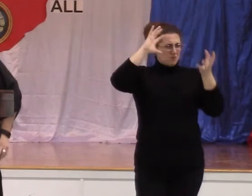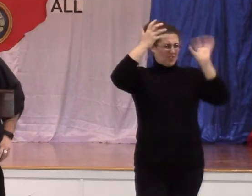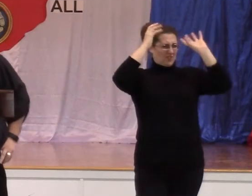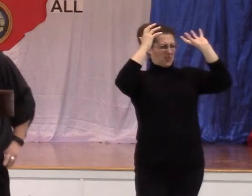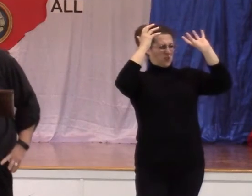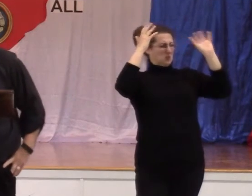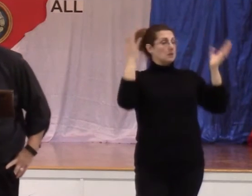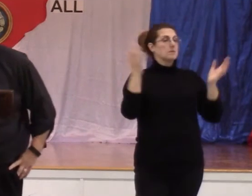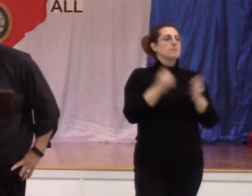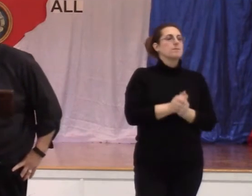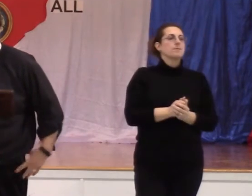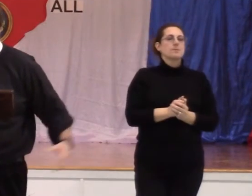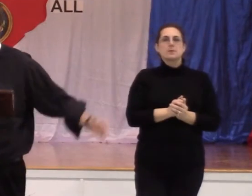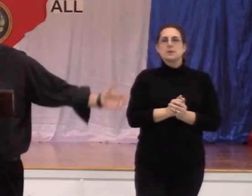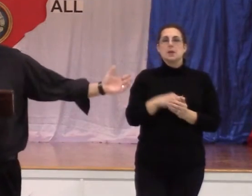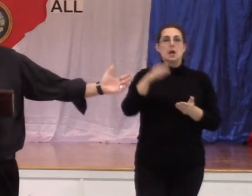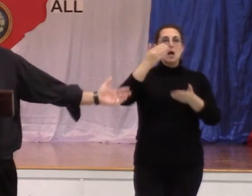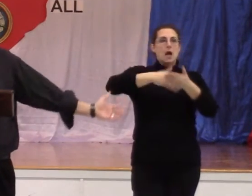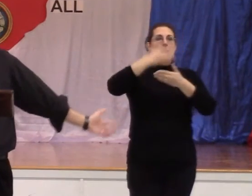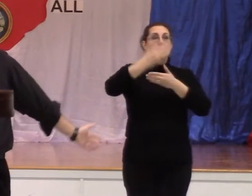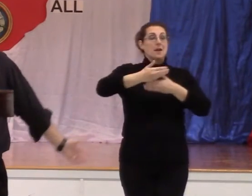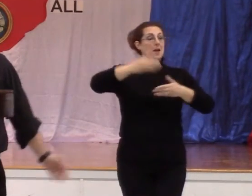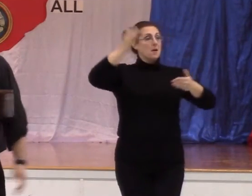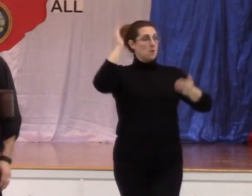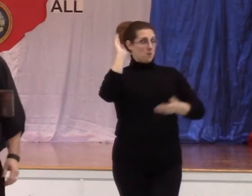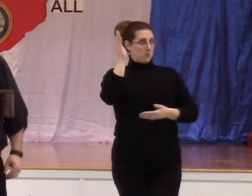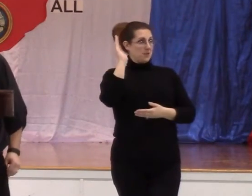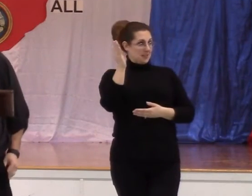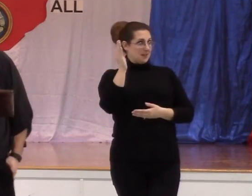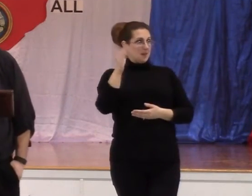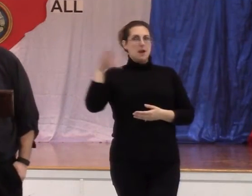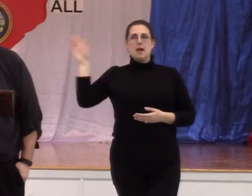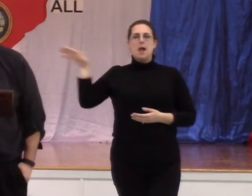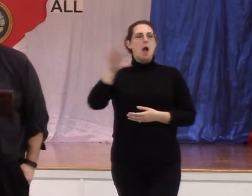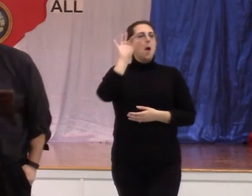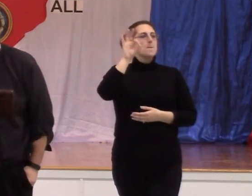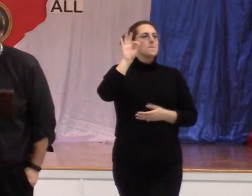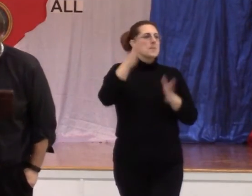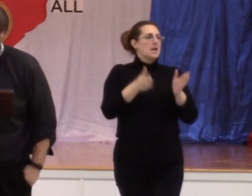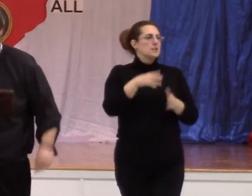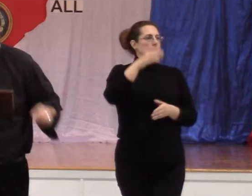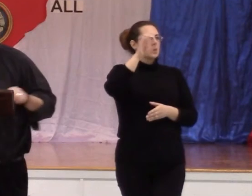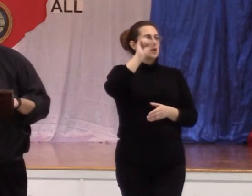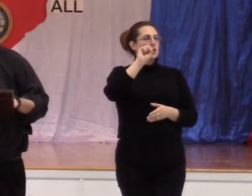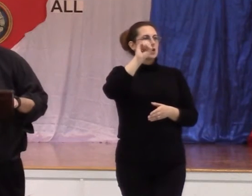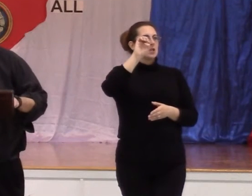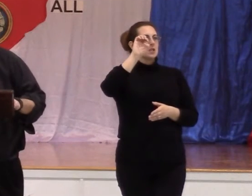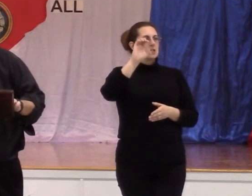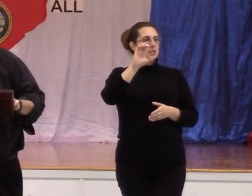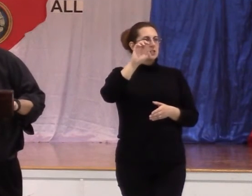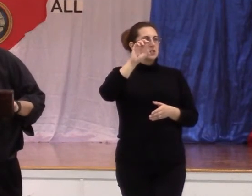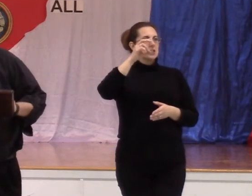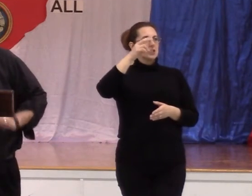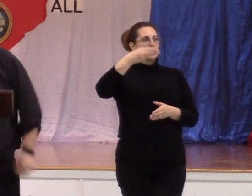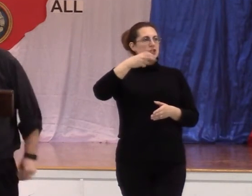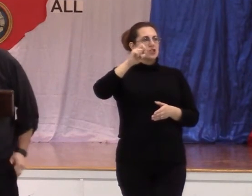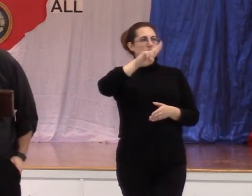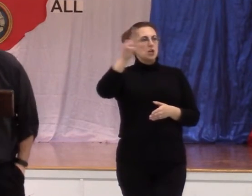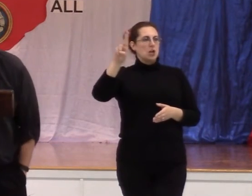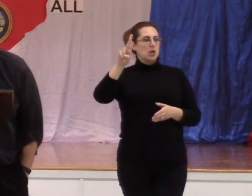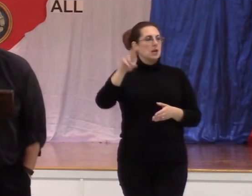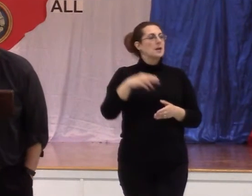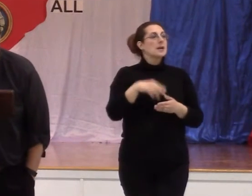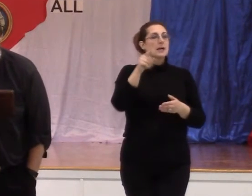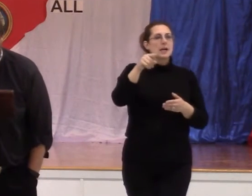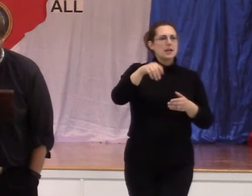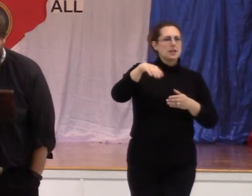Good. Our next presenter is Pastor Scheer. Man, my bio was a lot shorter. Is